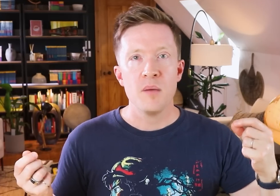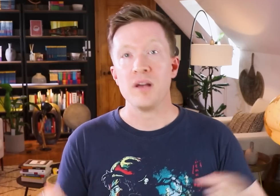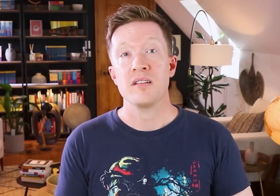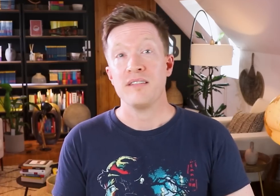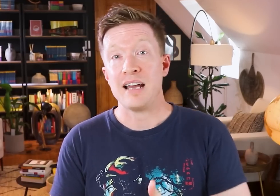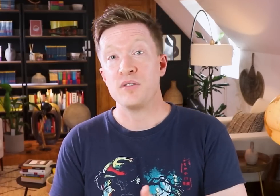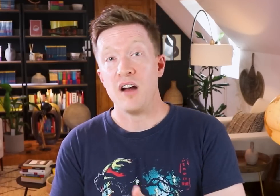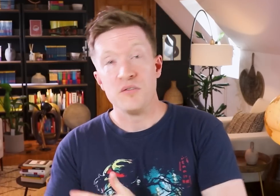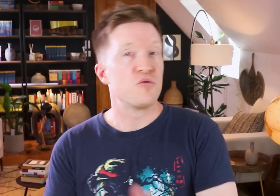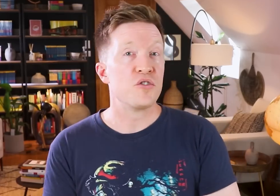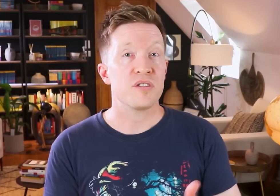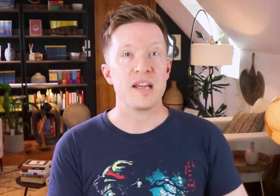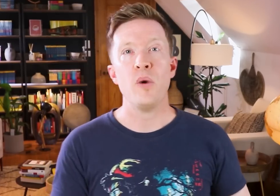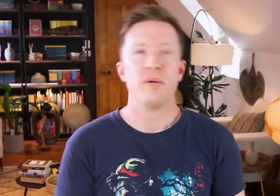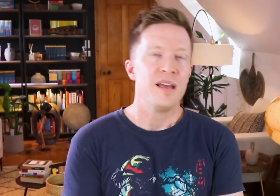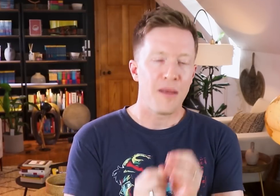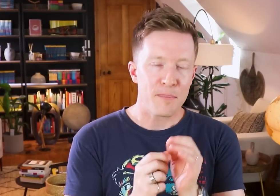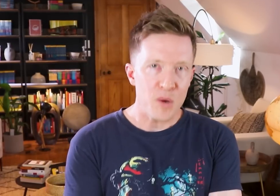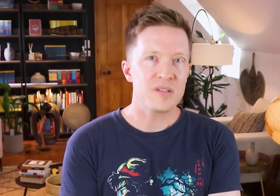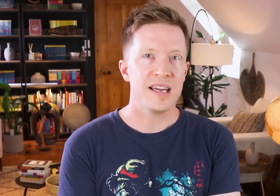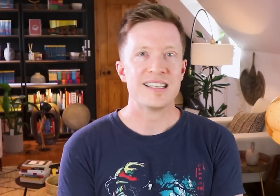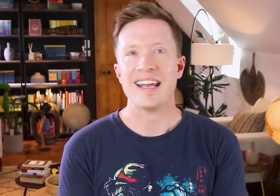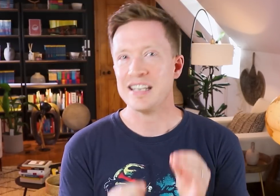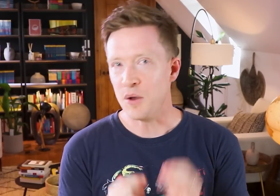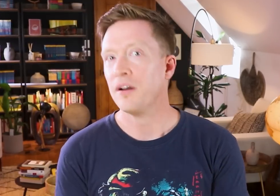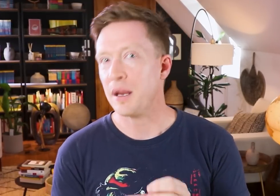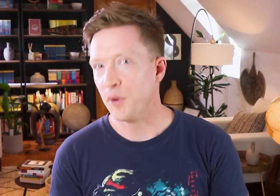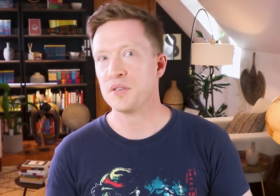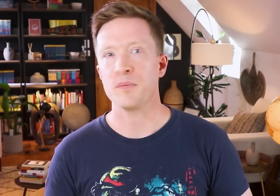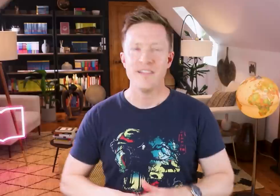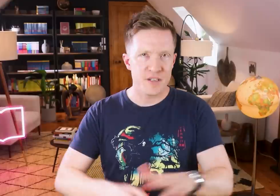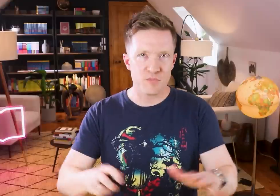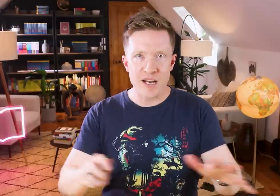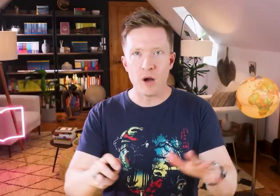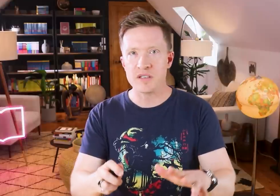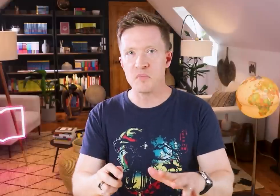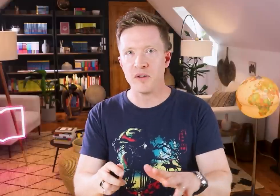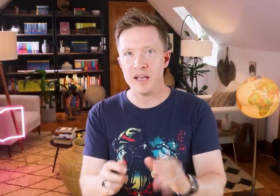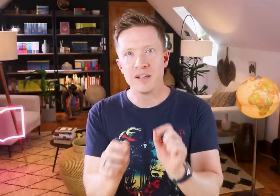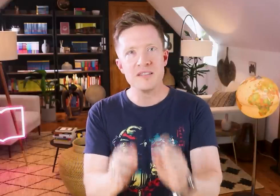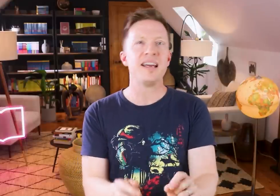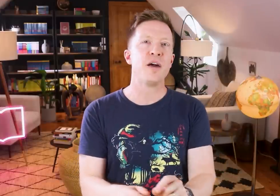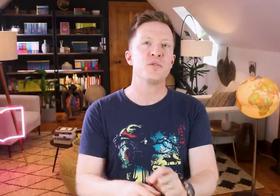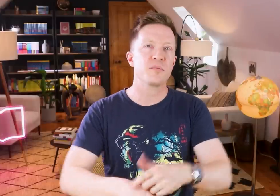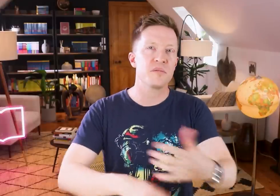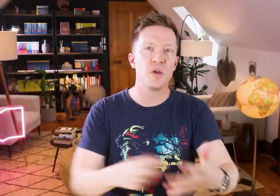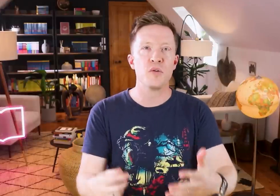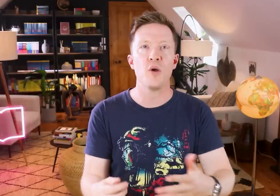plus the languages aren't structured the same way, but like most things, it is not impossible. This is really oversimplified here, but consider how you sometimes don't know